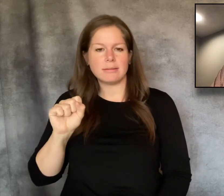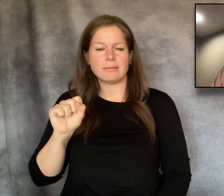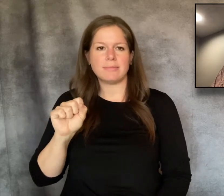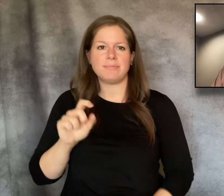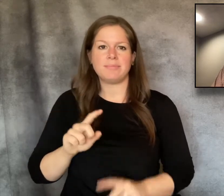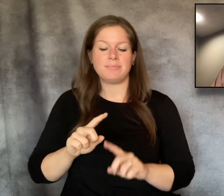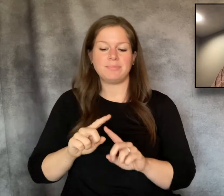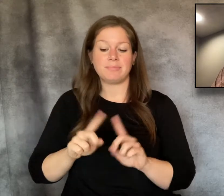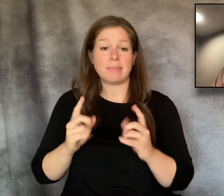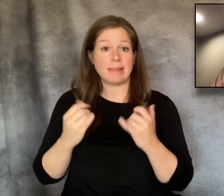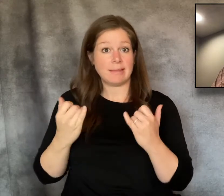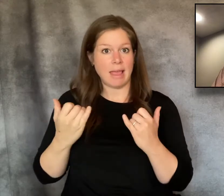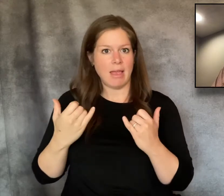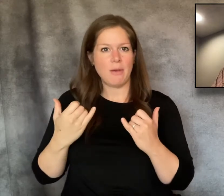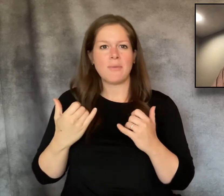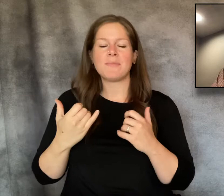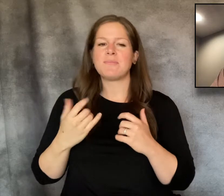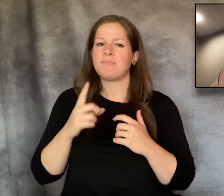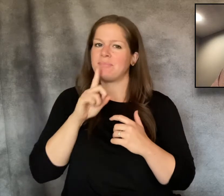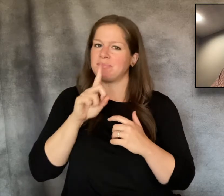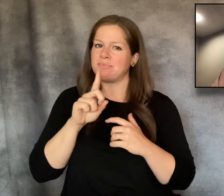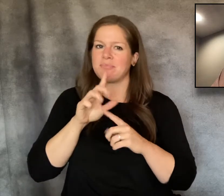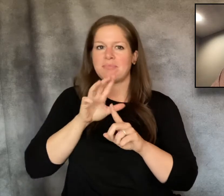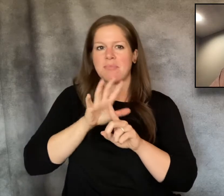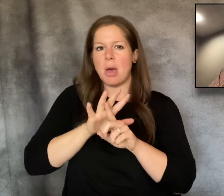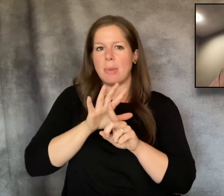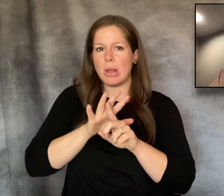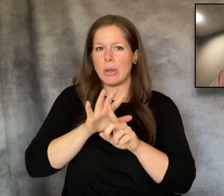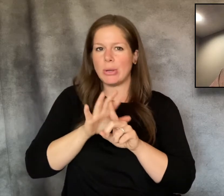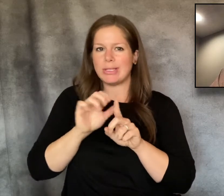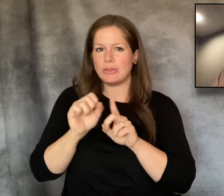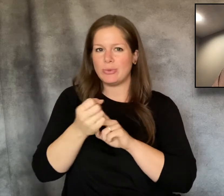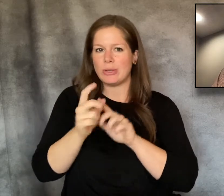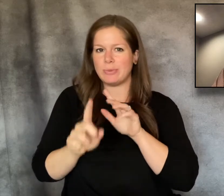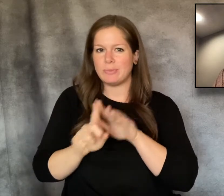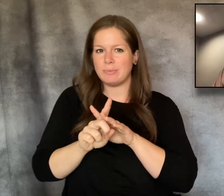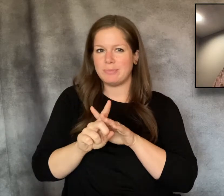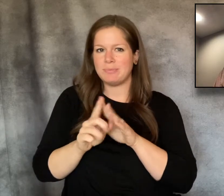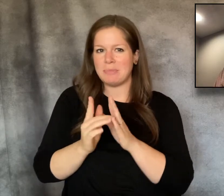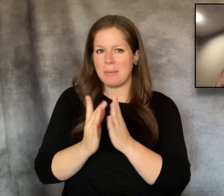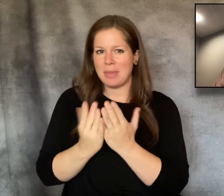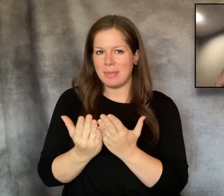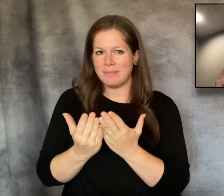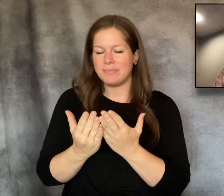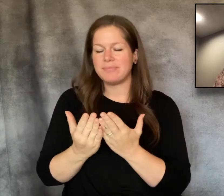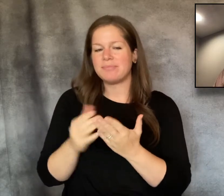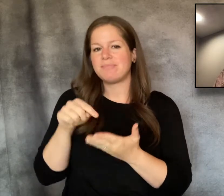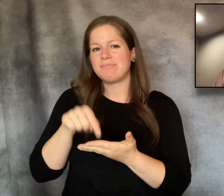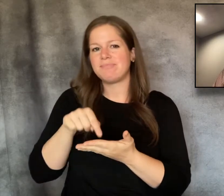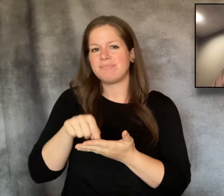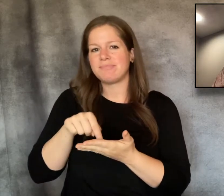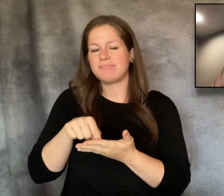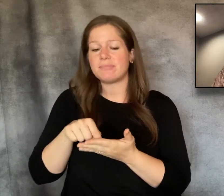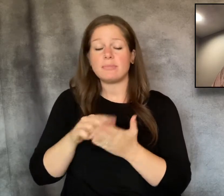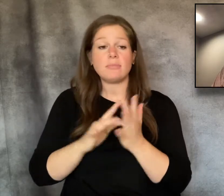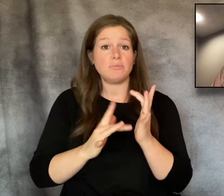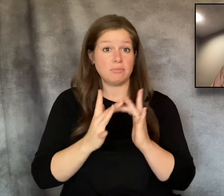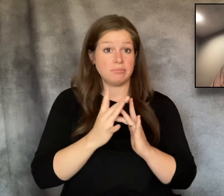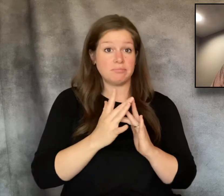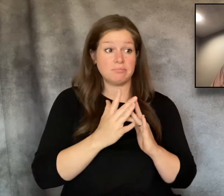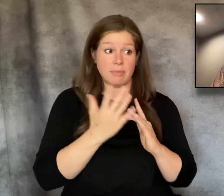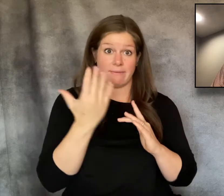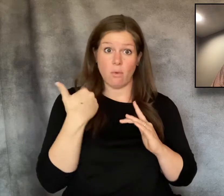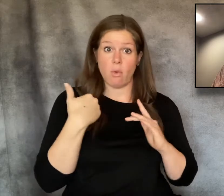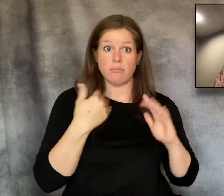and remembered scenario. It's a bit of a jolt and a switch of gears from Jesus speaking and revealing truth with a